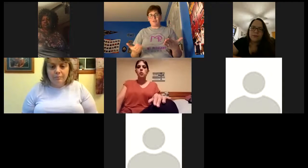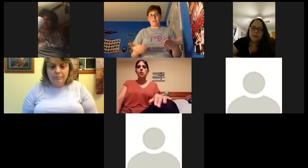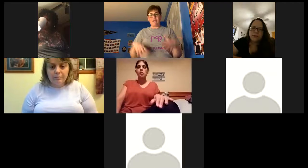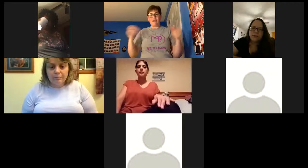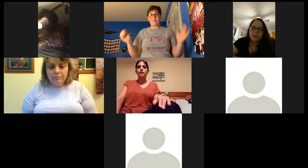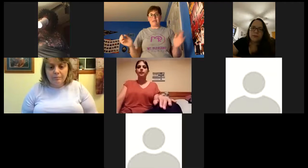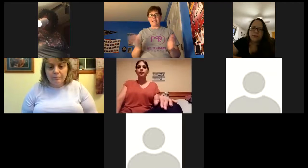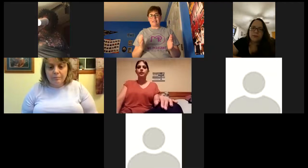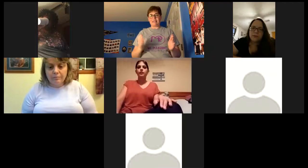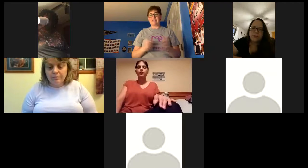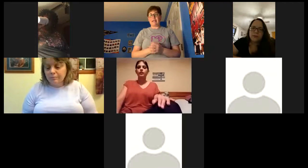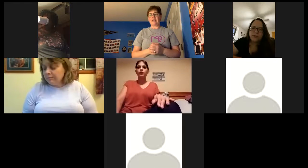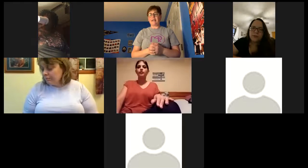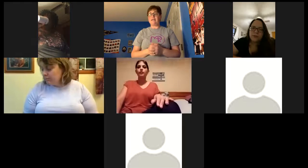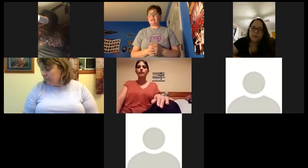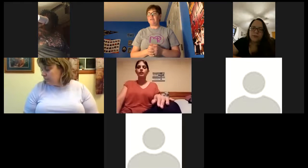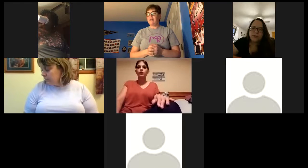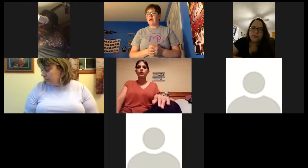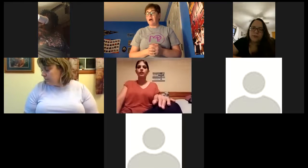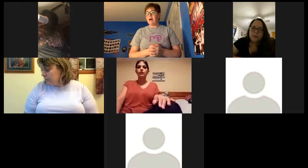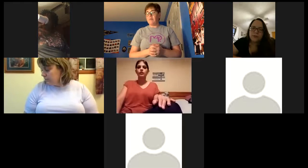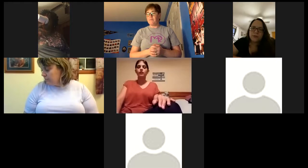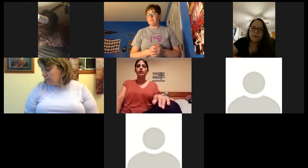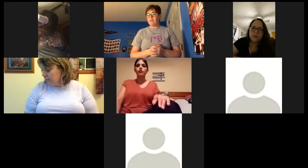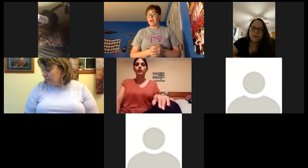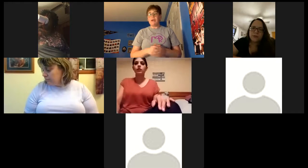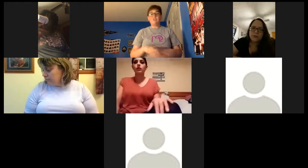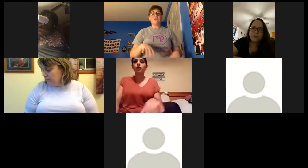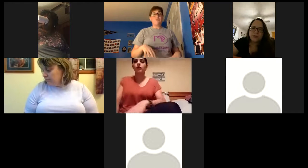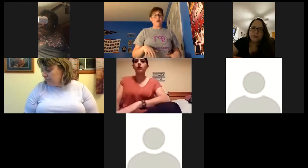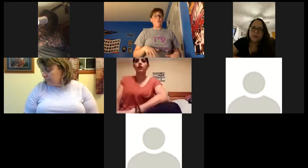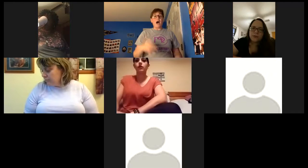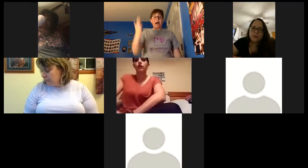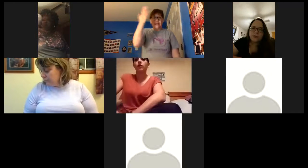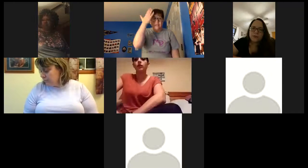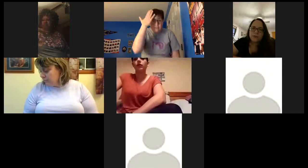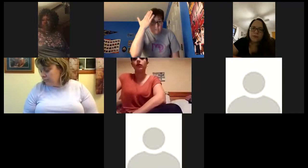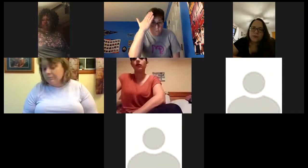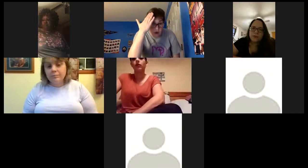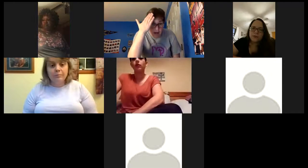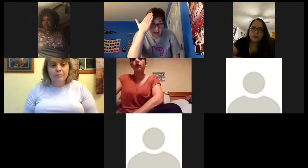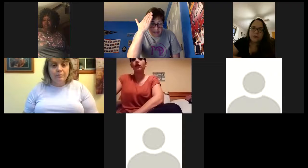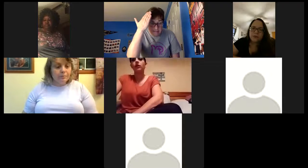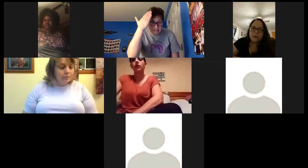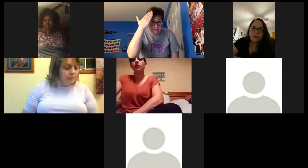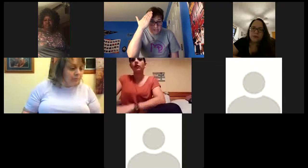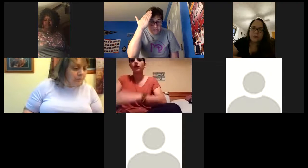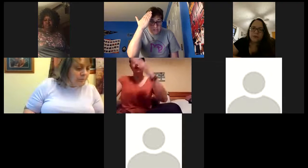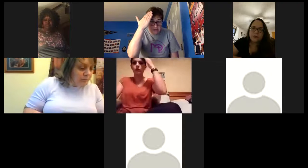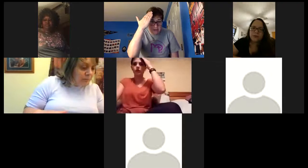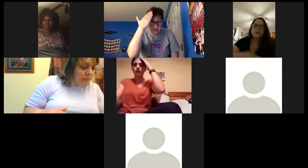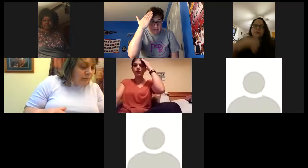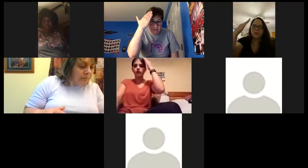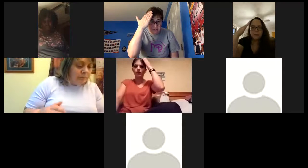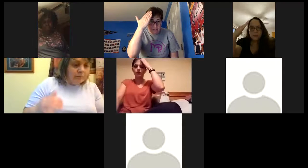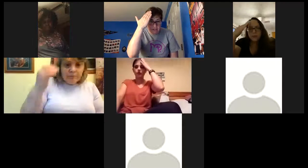I've learned? How can I make a sentence and that kind of stuff? All right, so you've got why. So why, you start